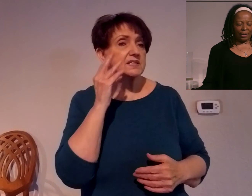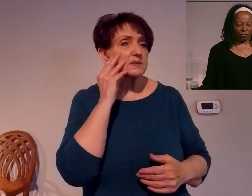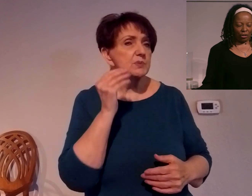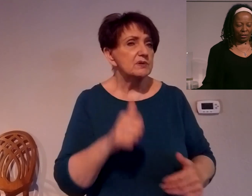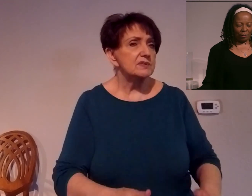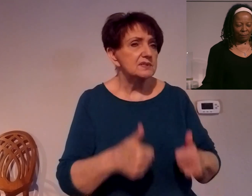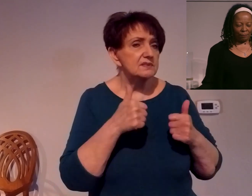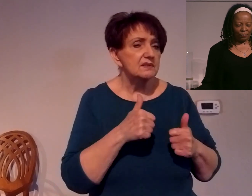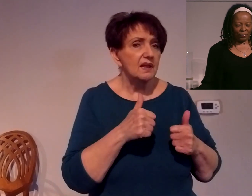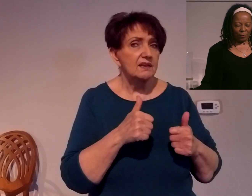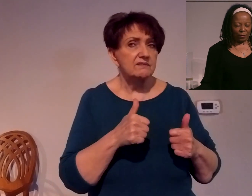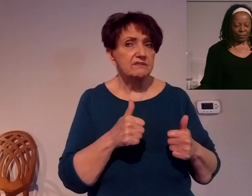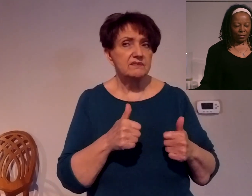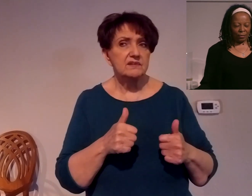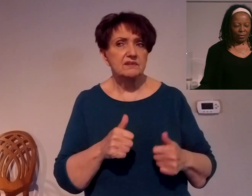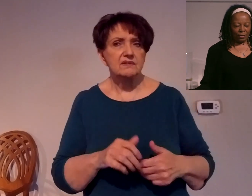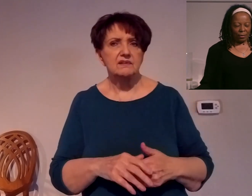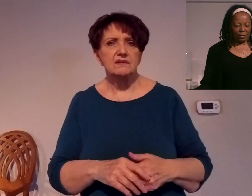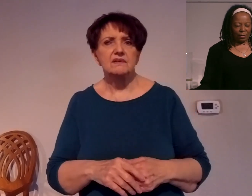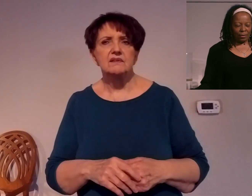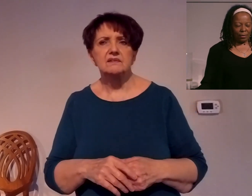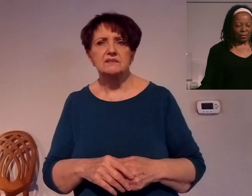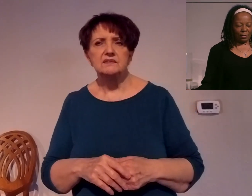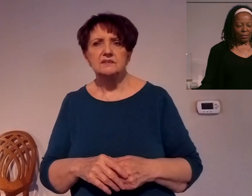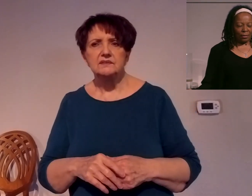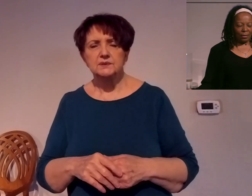each creation.